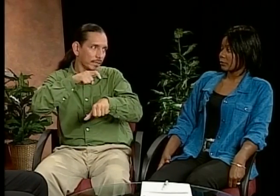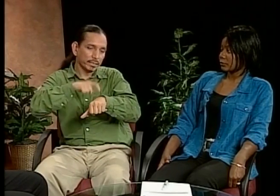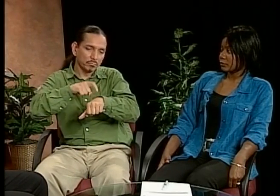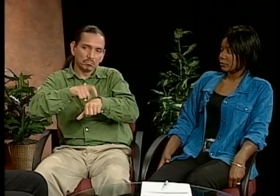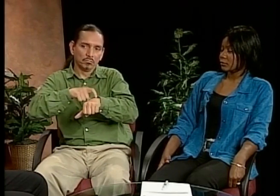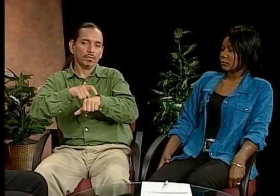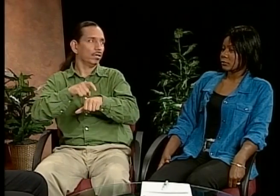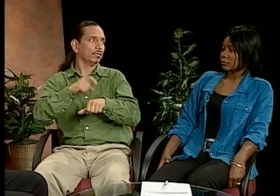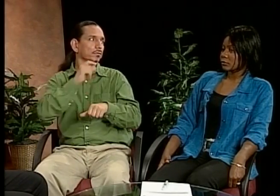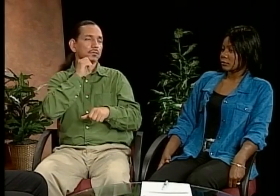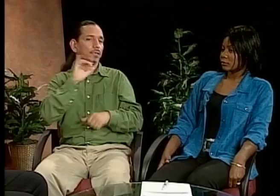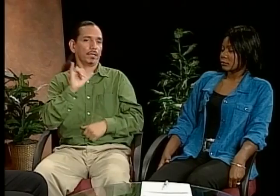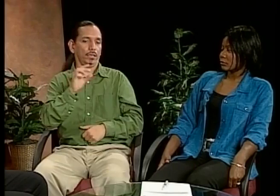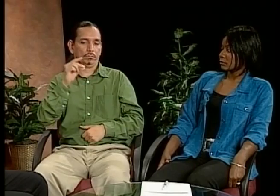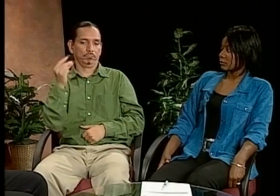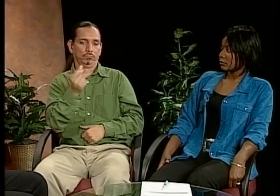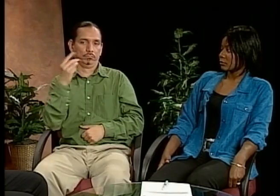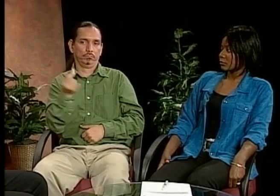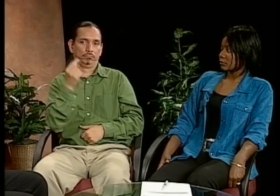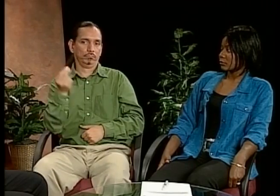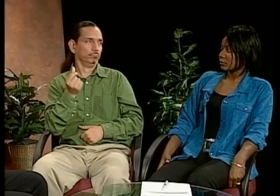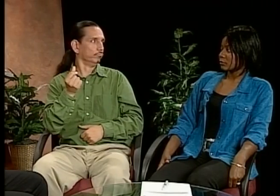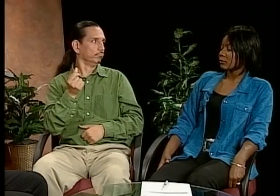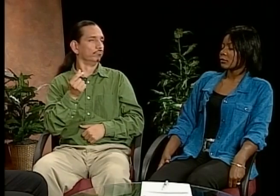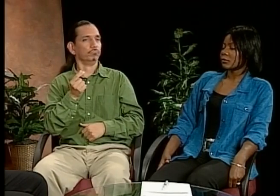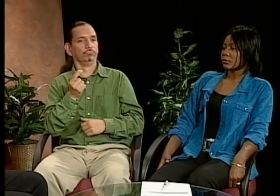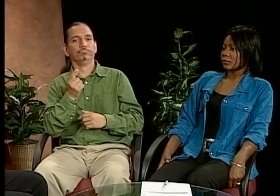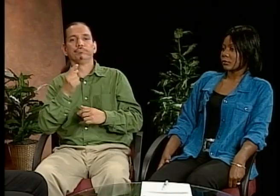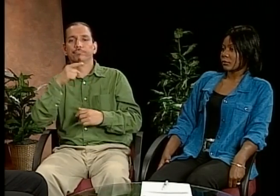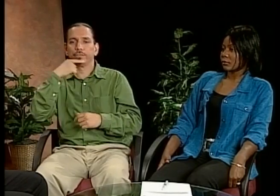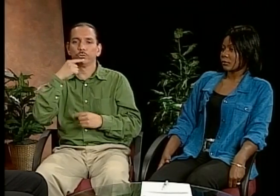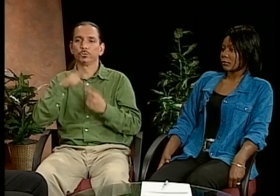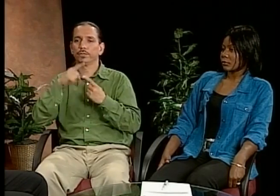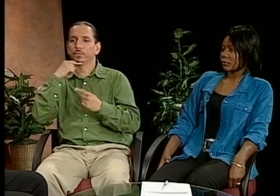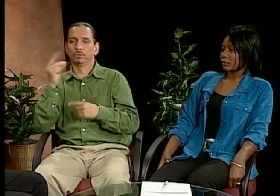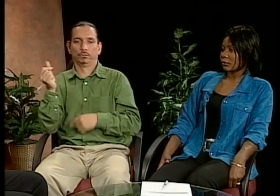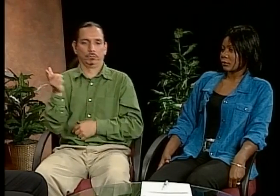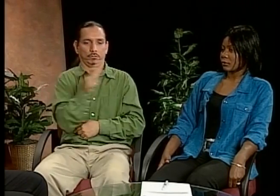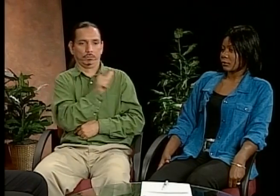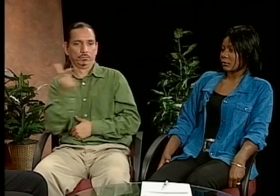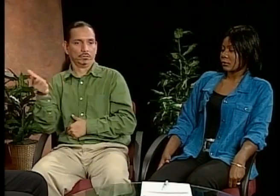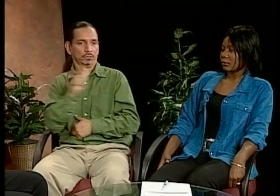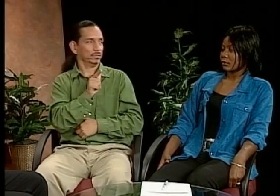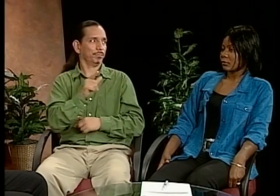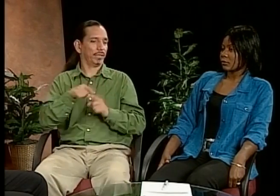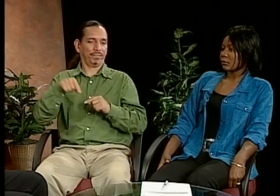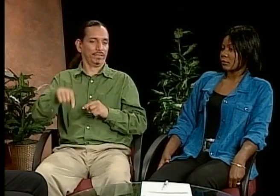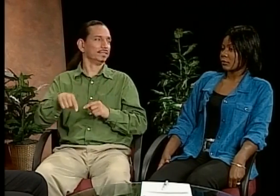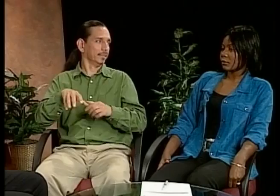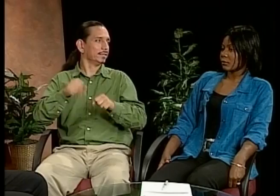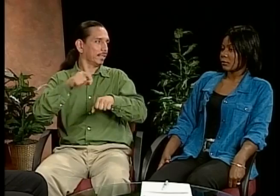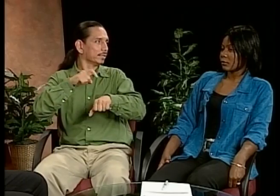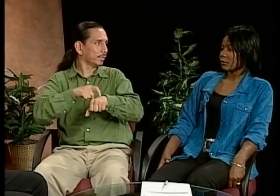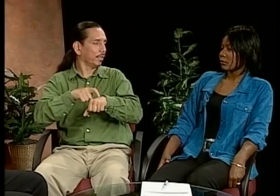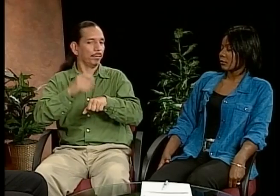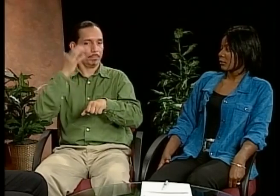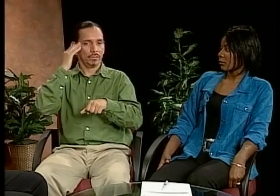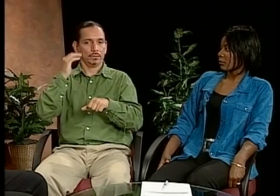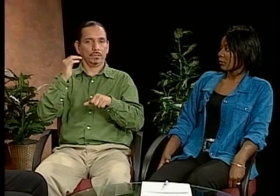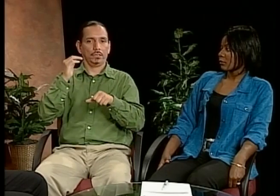So as you can see, with all that going on, it takes a little bit of time. It's not going to happen maybe as simultaneously as you might find a situation if two hearing people were